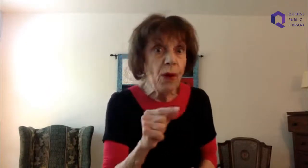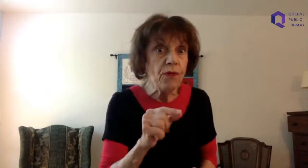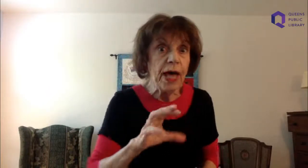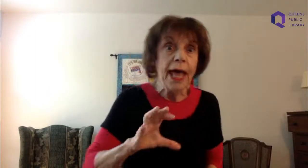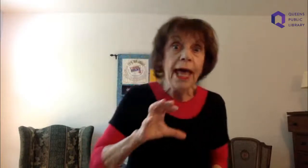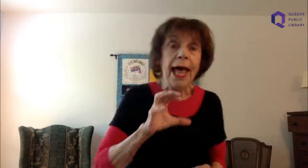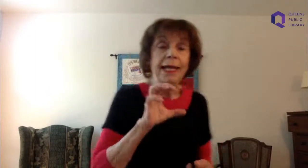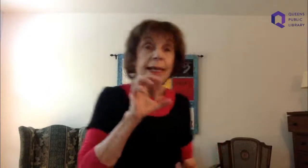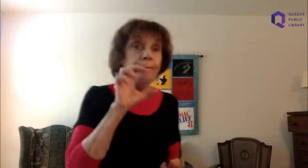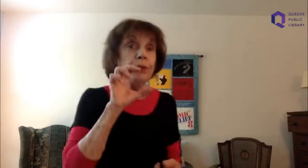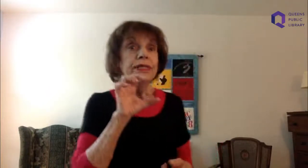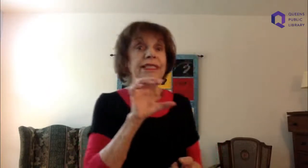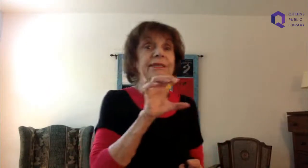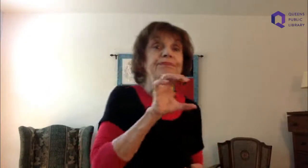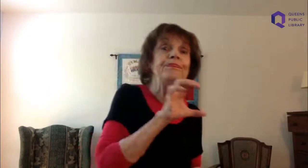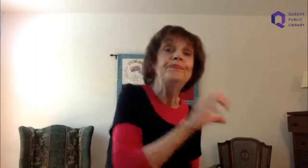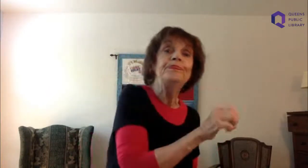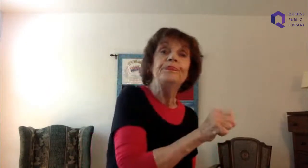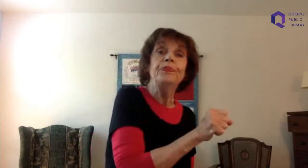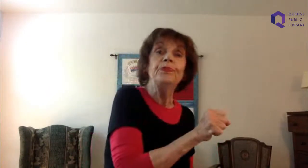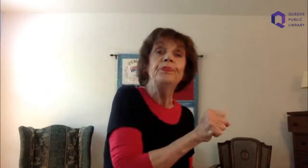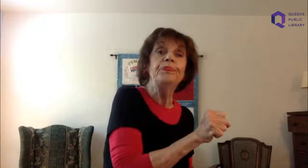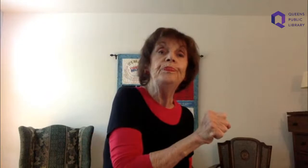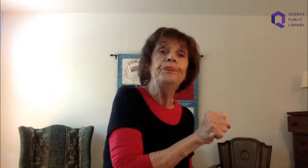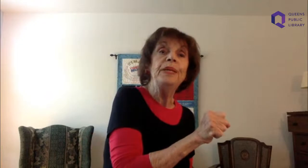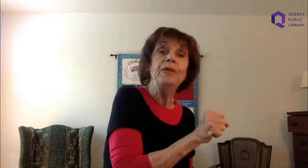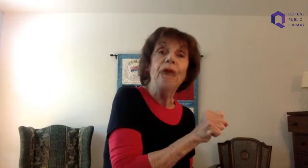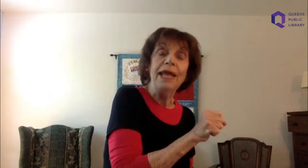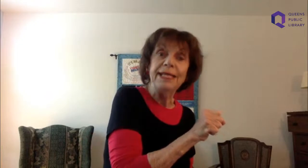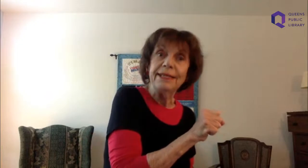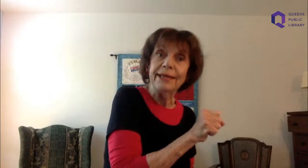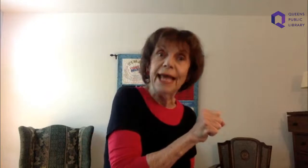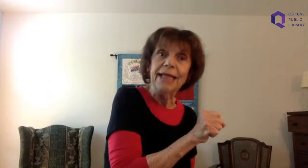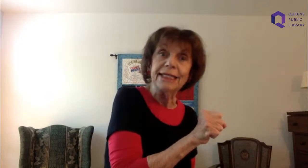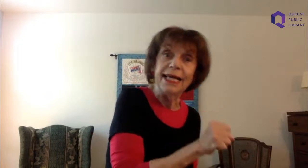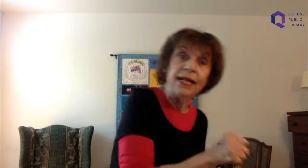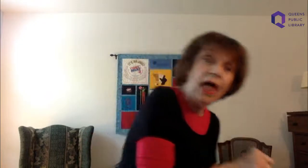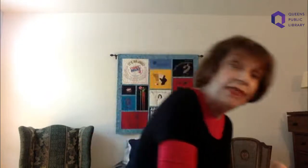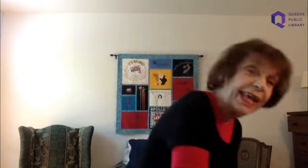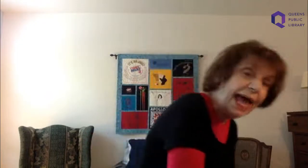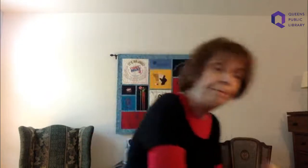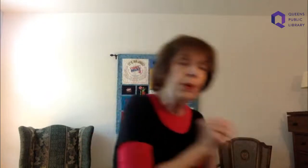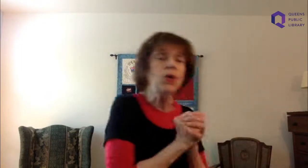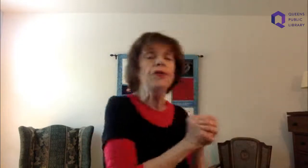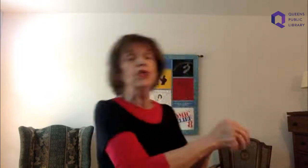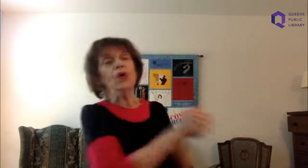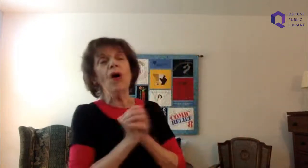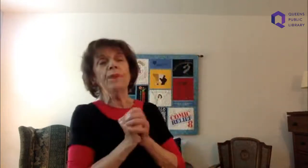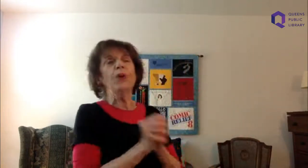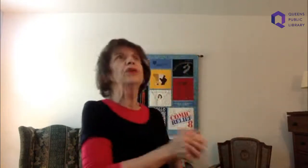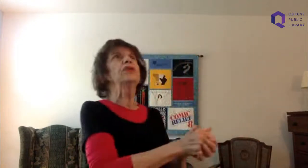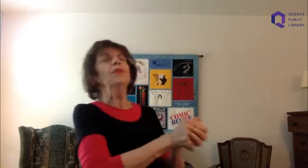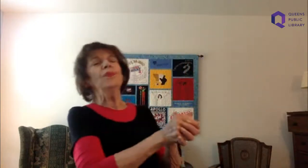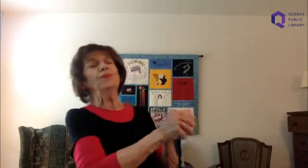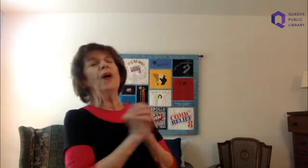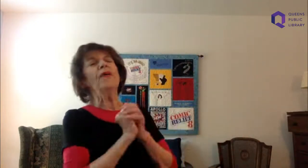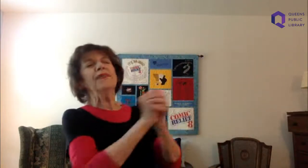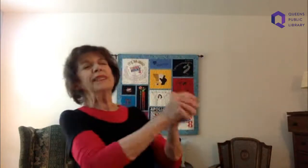over, and he put his bit right into the cat's tail. The cat pulled, the dog pulled, brother, the